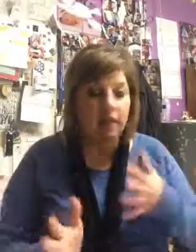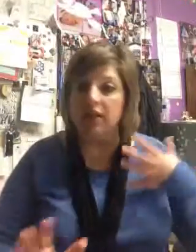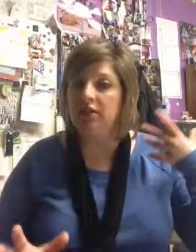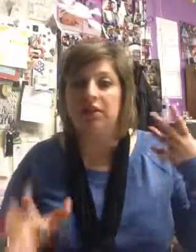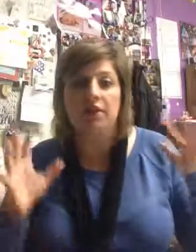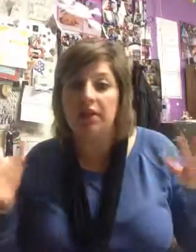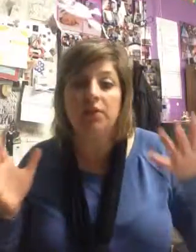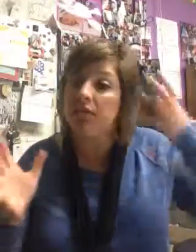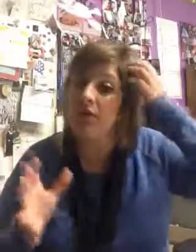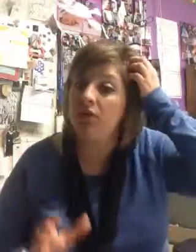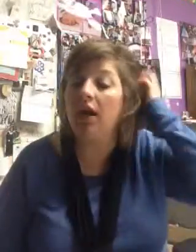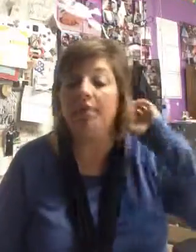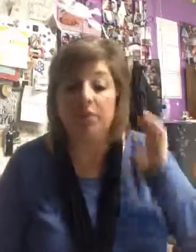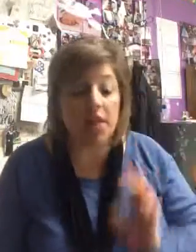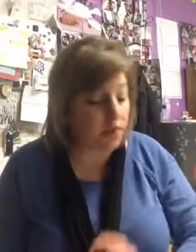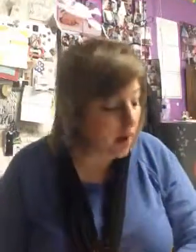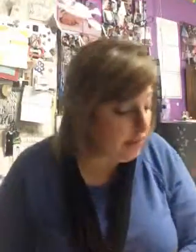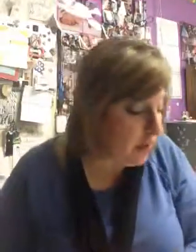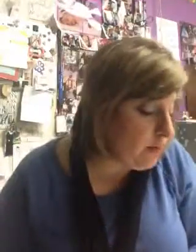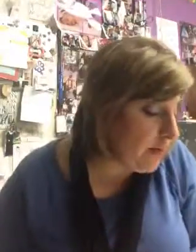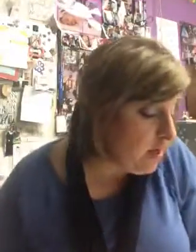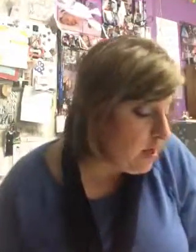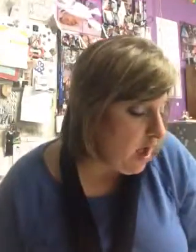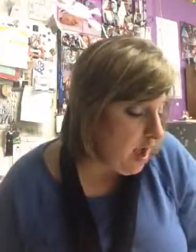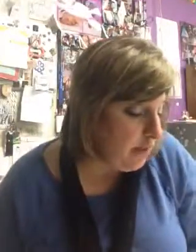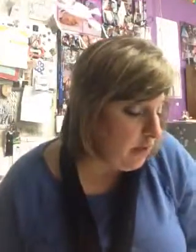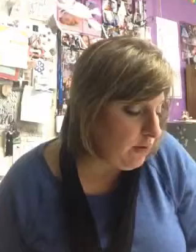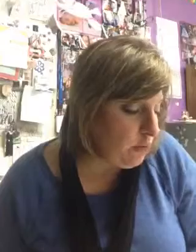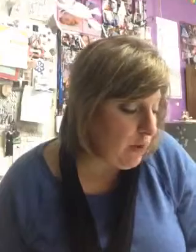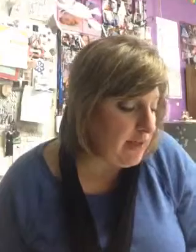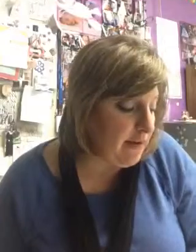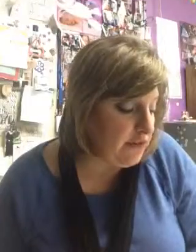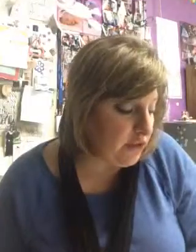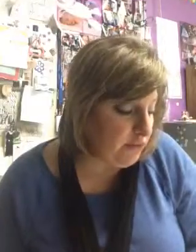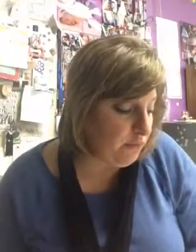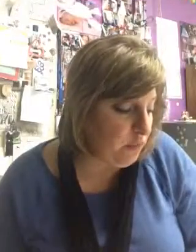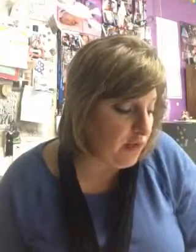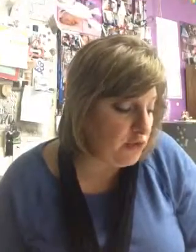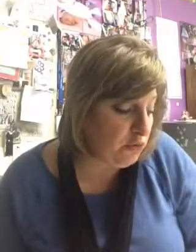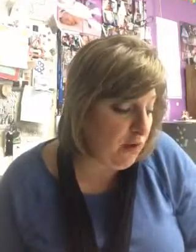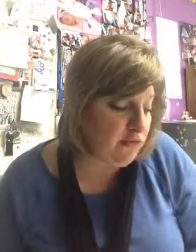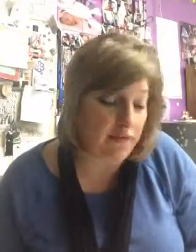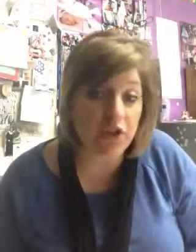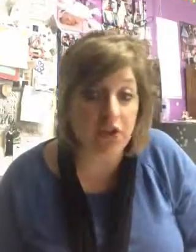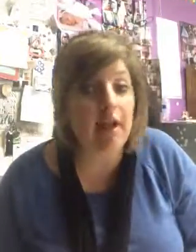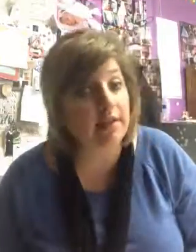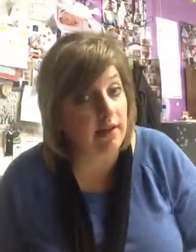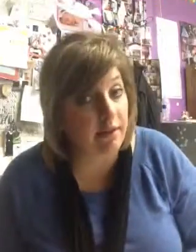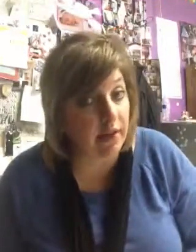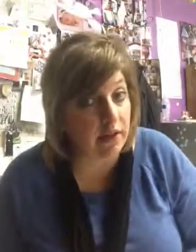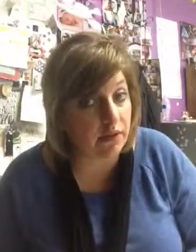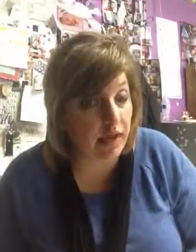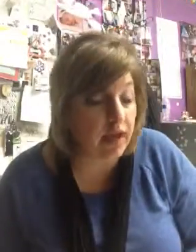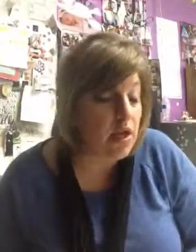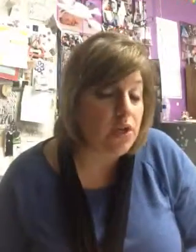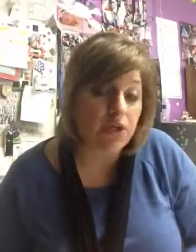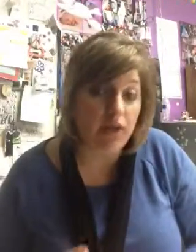speculating. This is something that maybe you come up with. So I'm going to go with 1 in 12 deaf children has deaf parents. Okay. So let